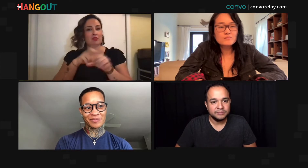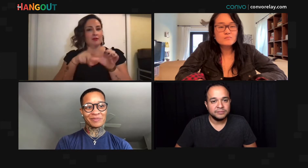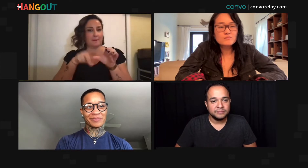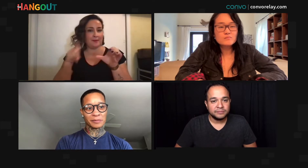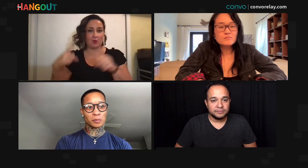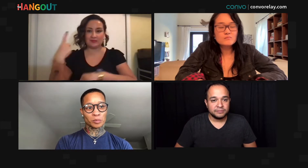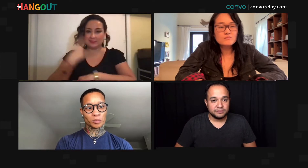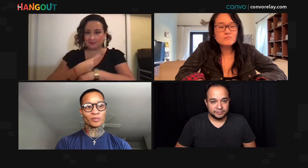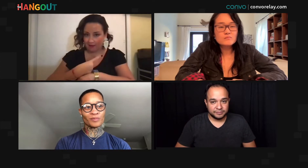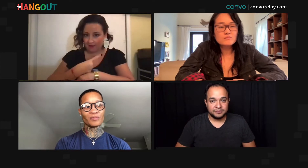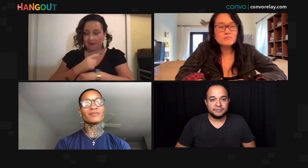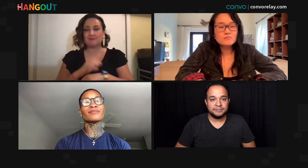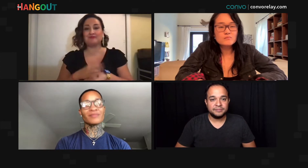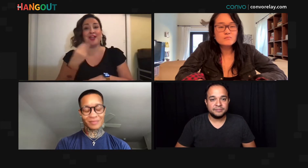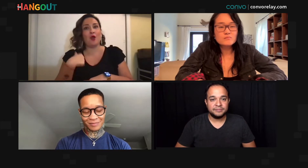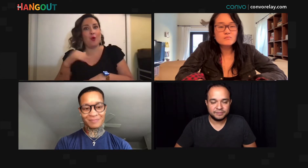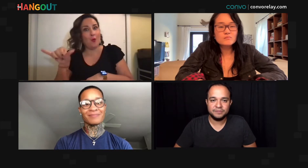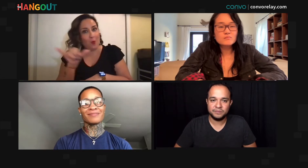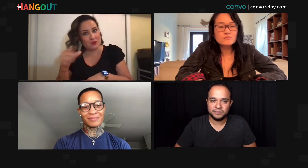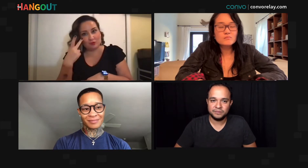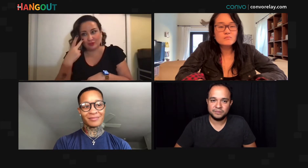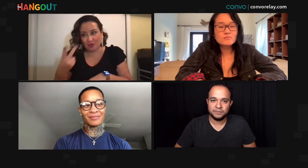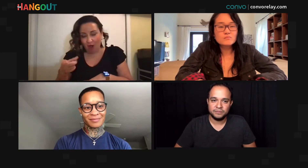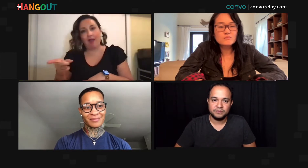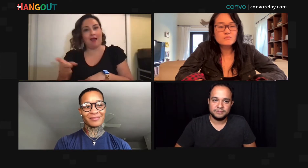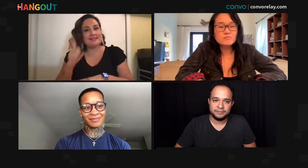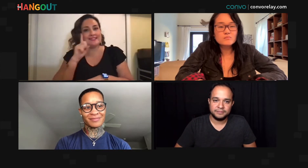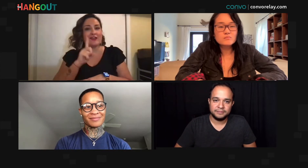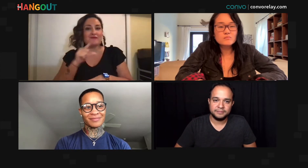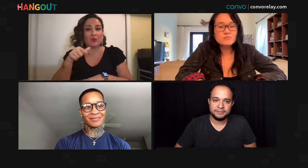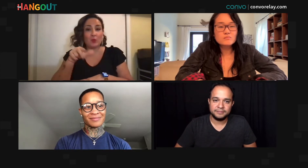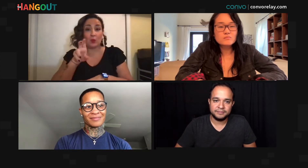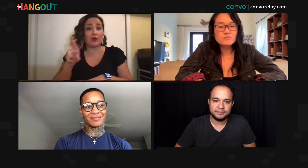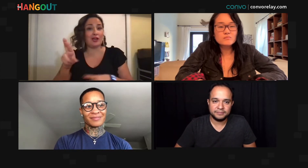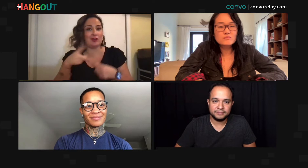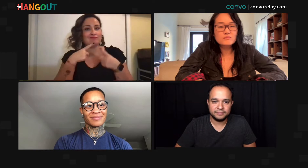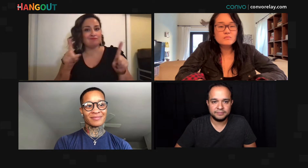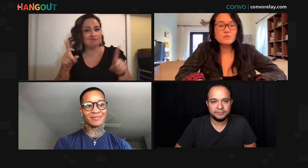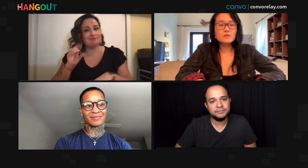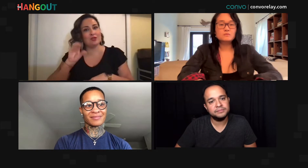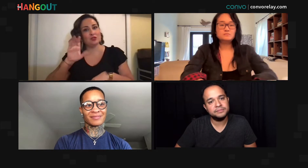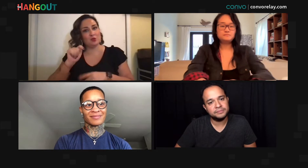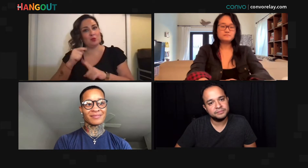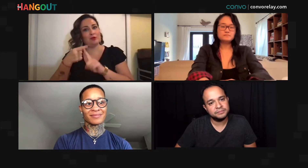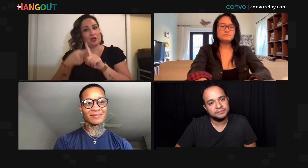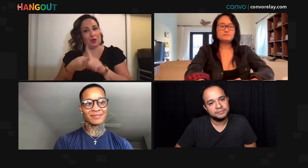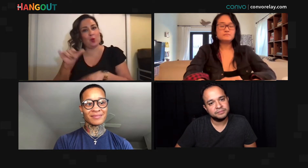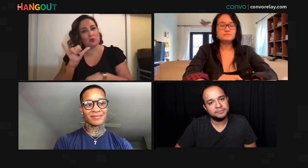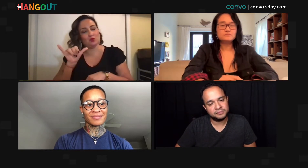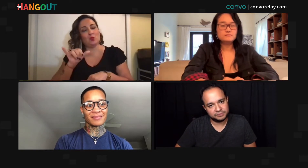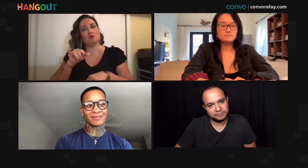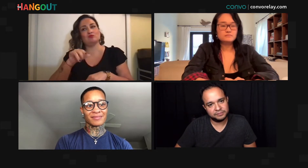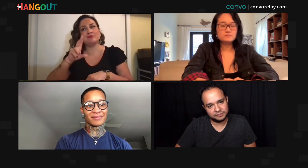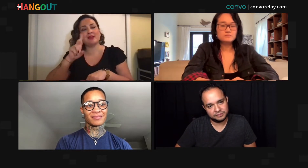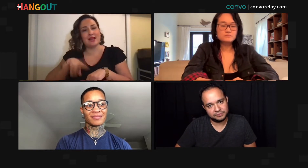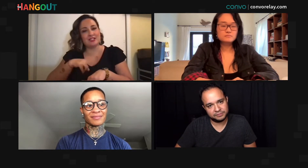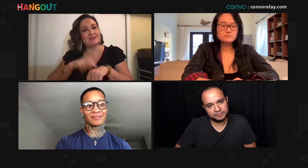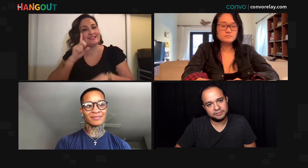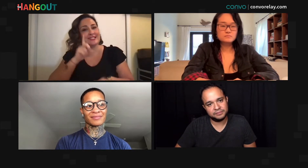month it is National Coming Out Day. And I've also seen that there is an announcement with Deaf Queer this month as well.